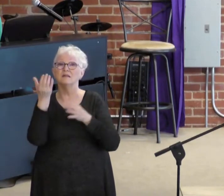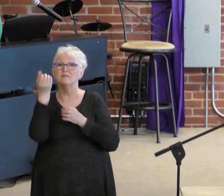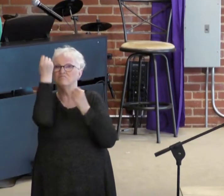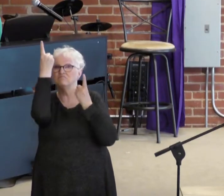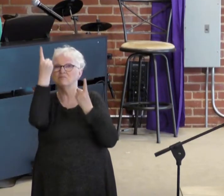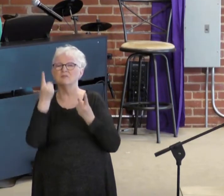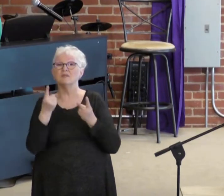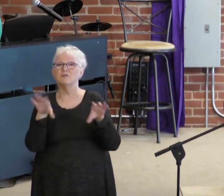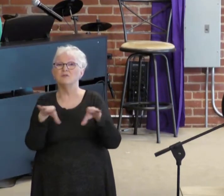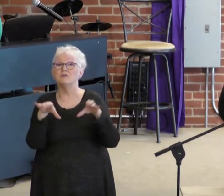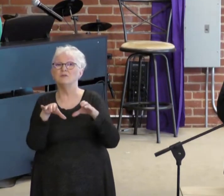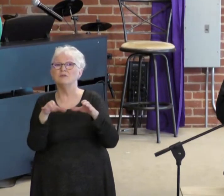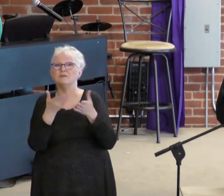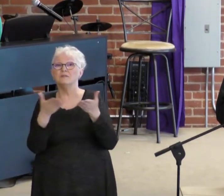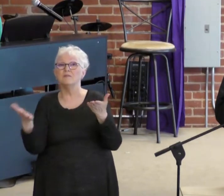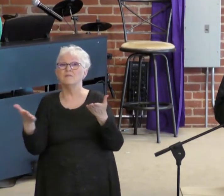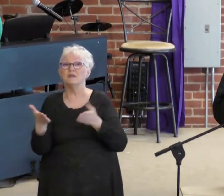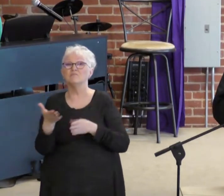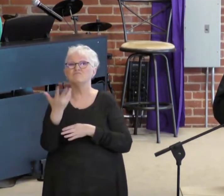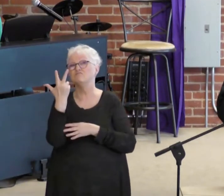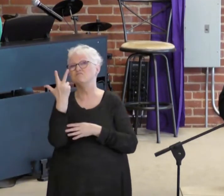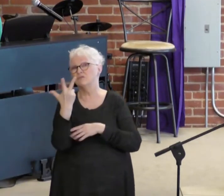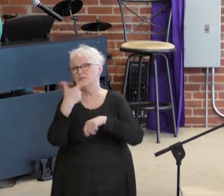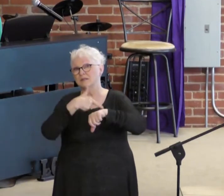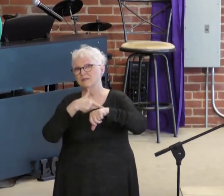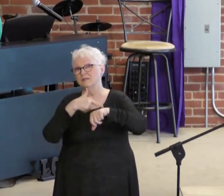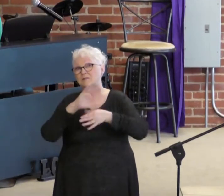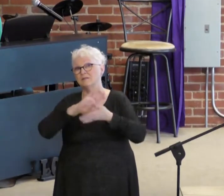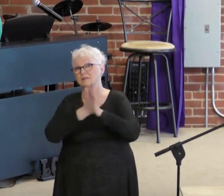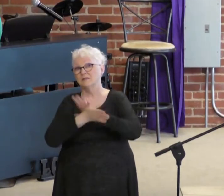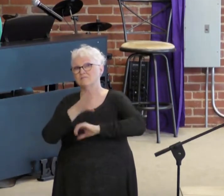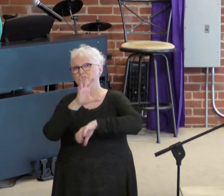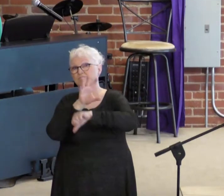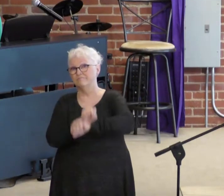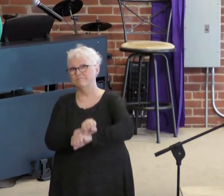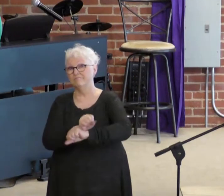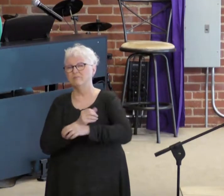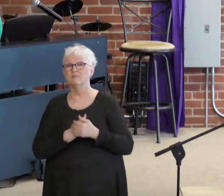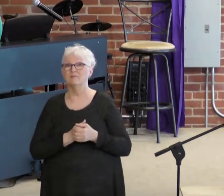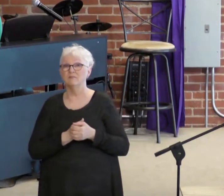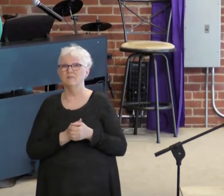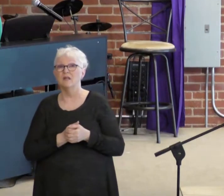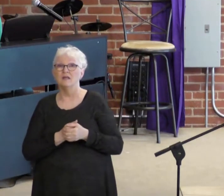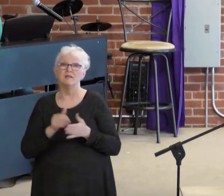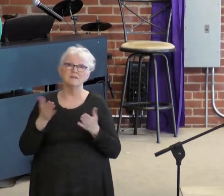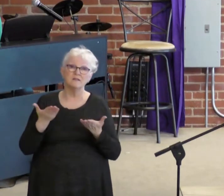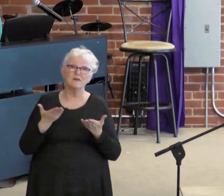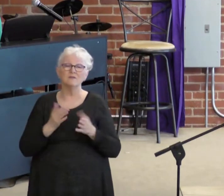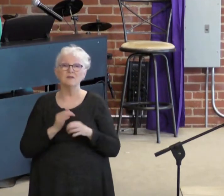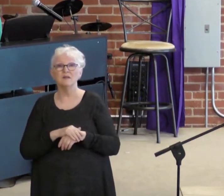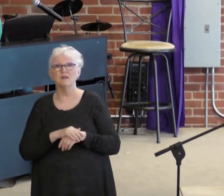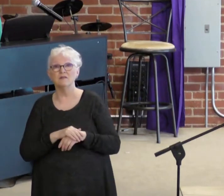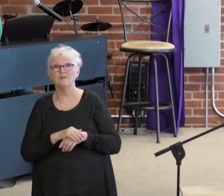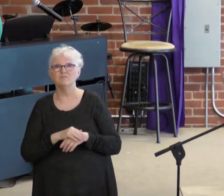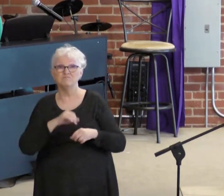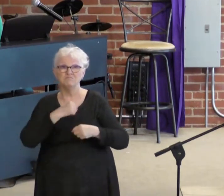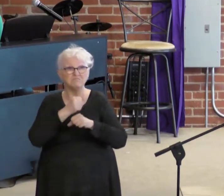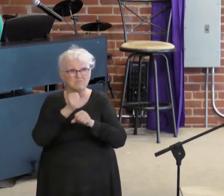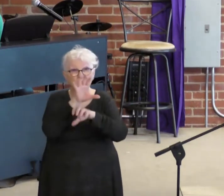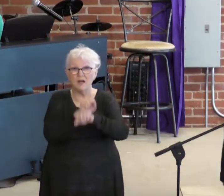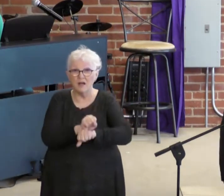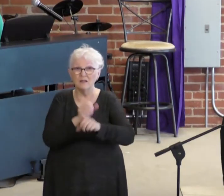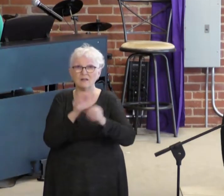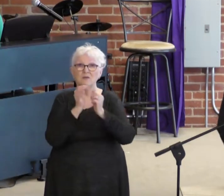3 times, it becomes a habit? Did you know that? And if you make a habit of worshiping on Saturday morning and